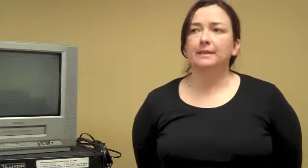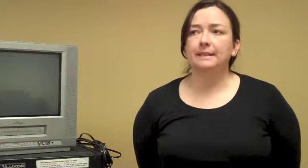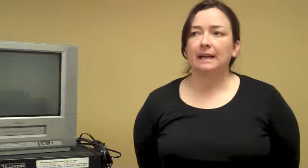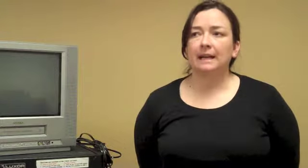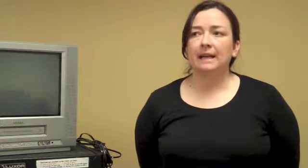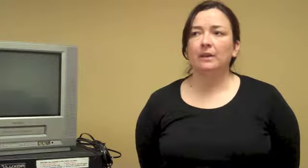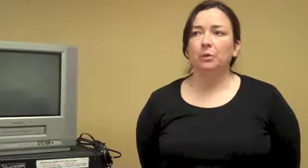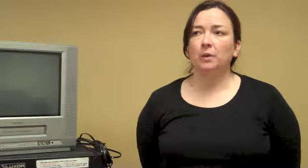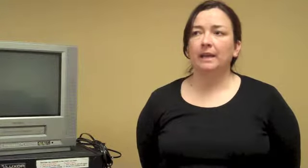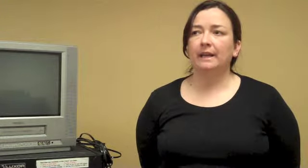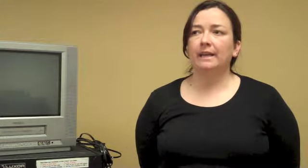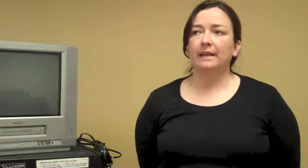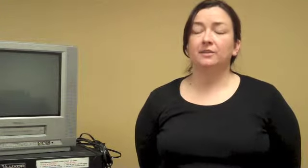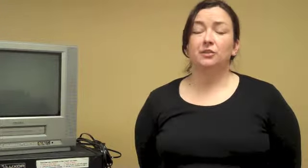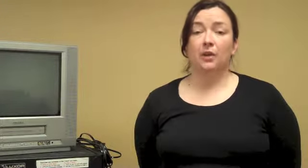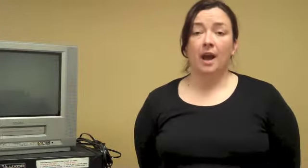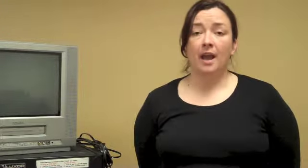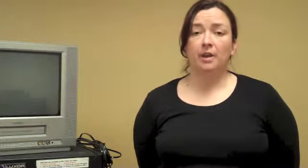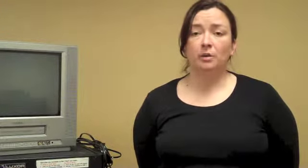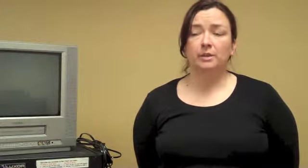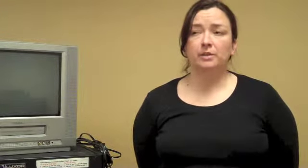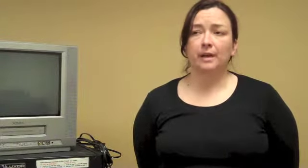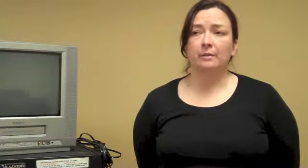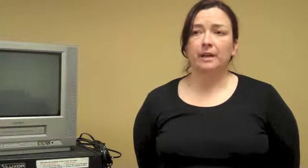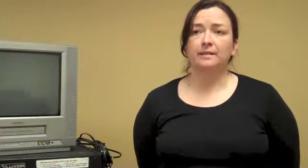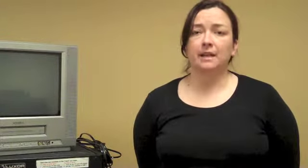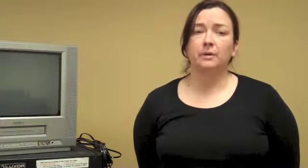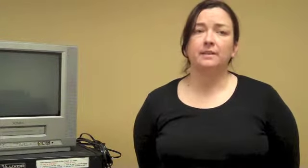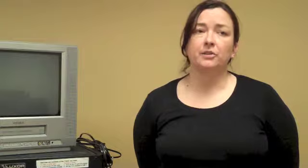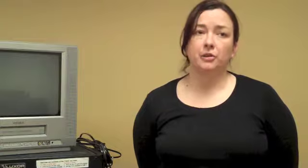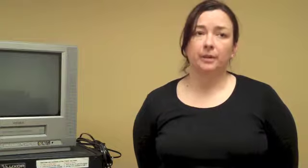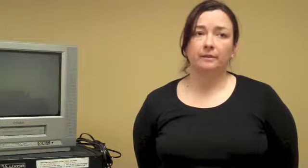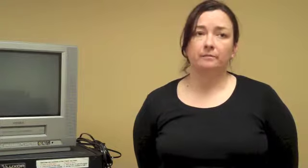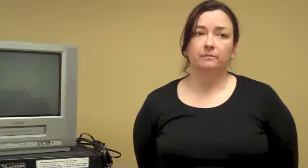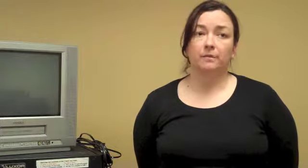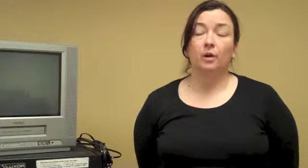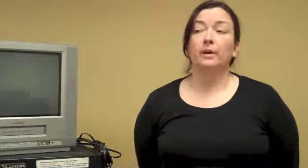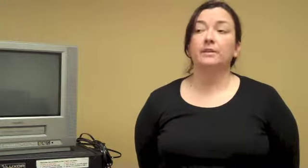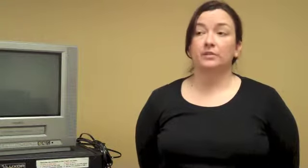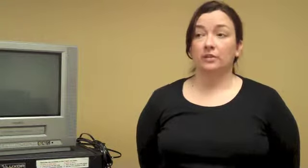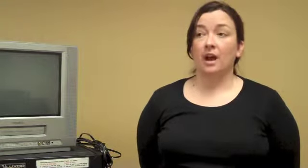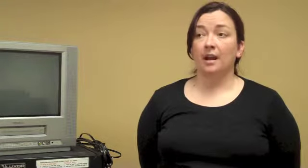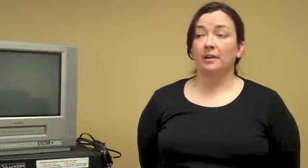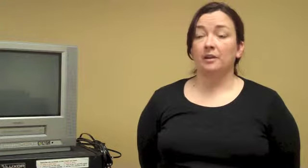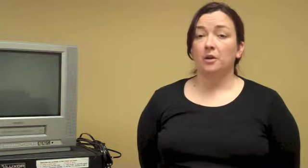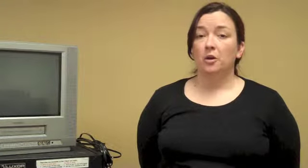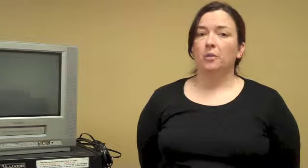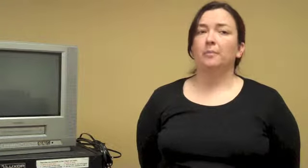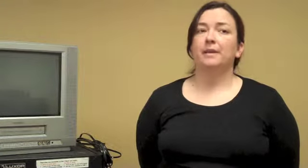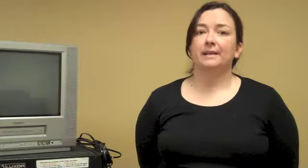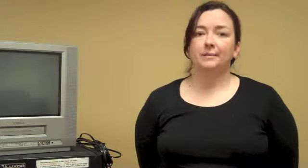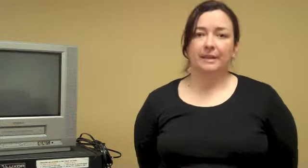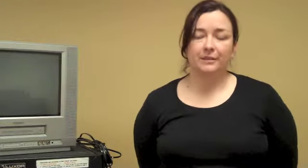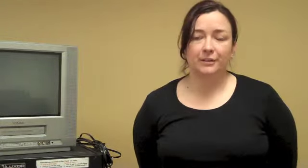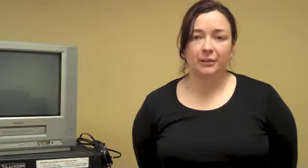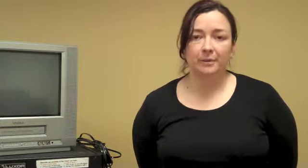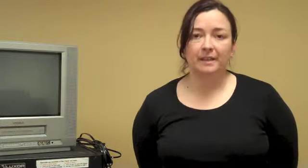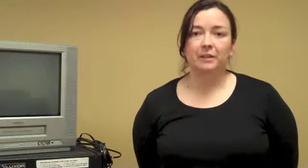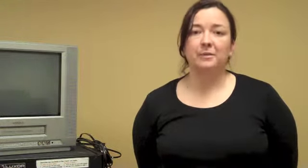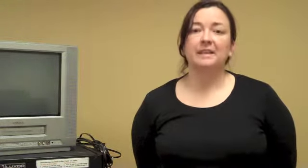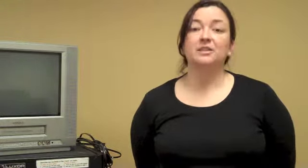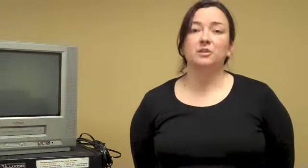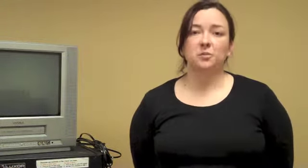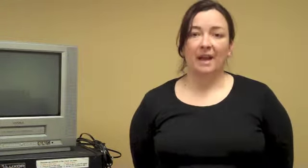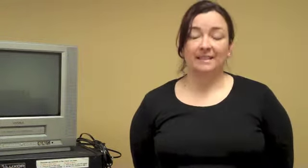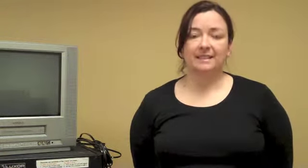work outside when it's dry, or would you rather work outside when it's humid? Oh, when it's dry. Well, because when it's